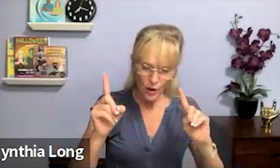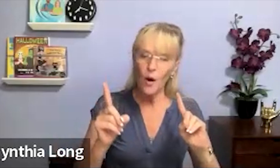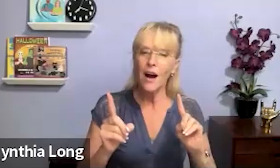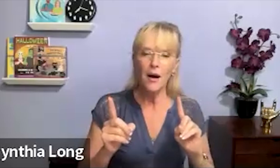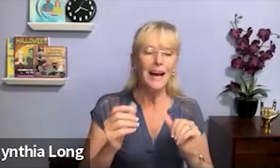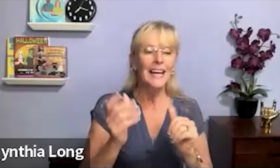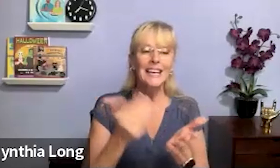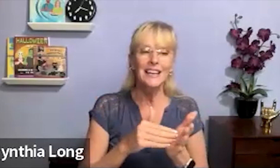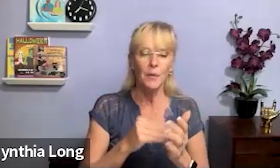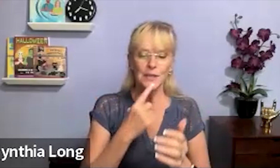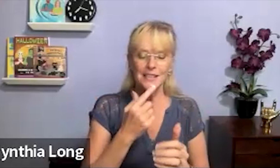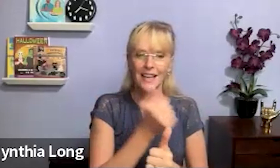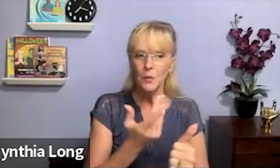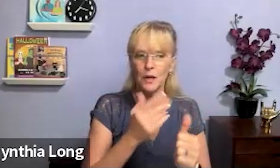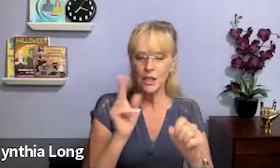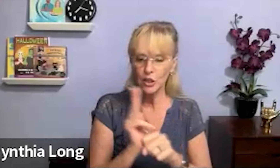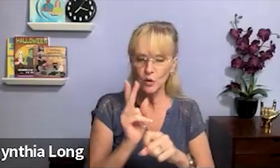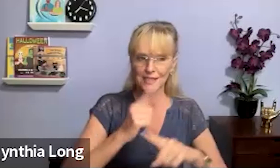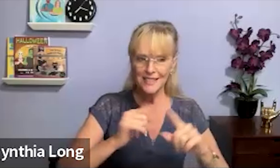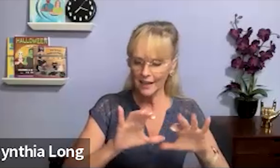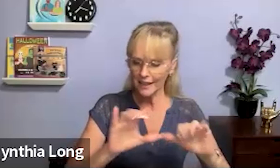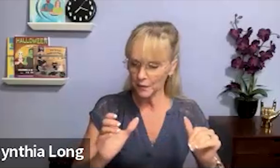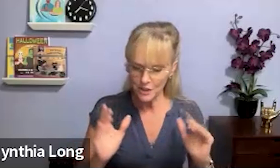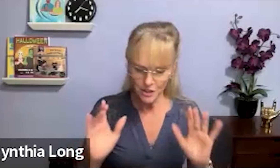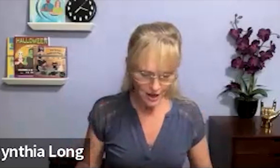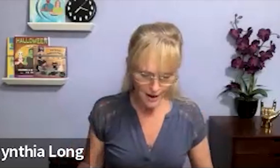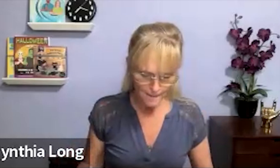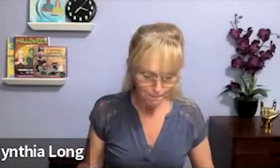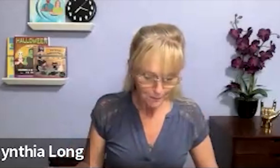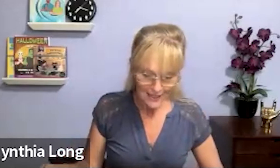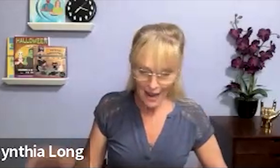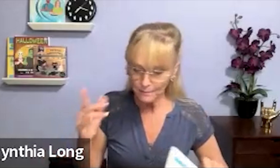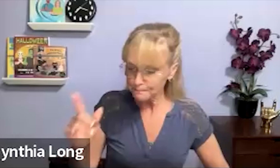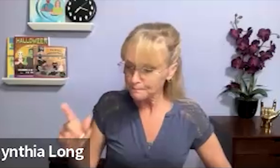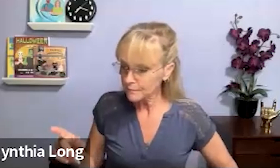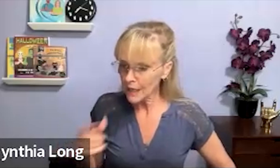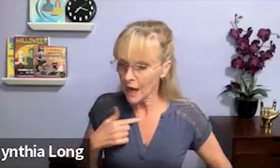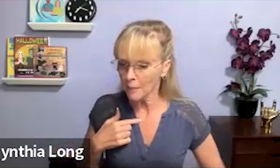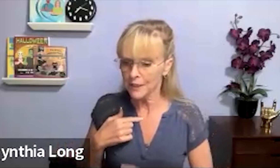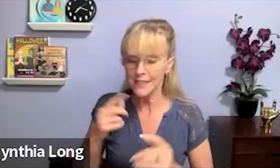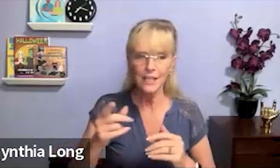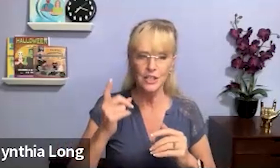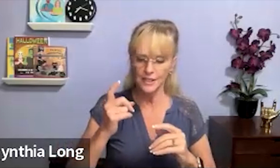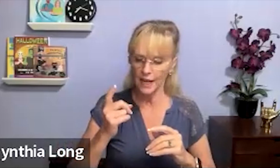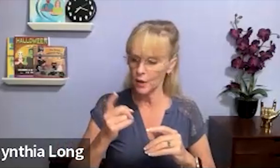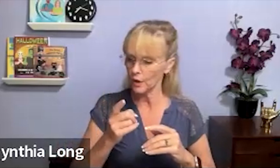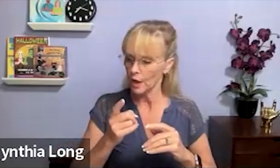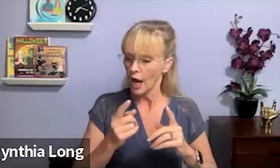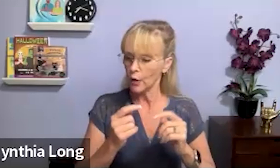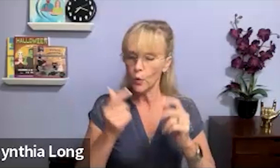so again, I would say anyone can use sign language. Now, I'm going to take just a